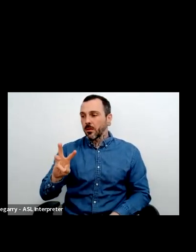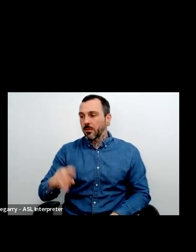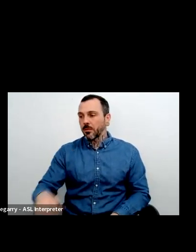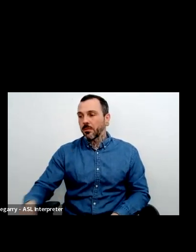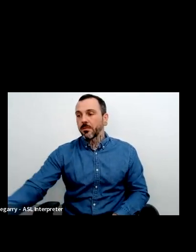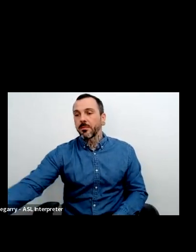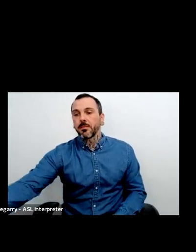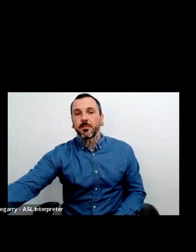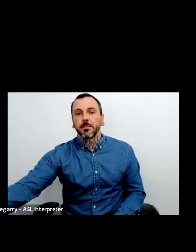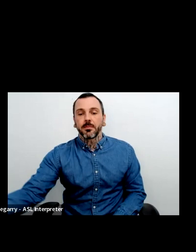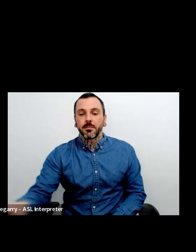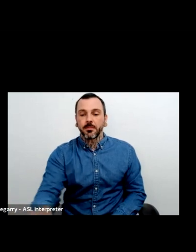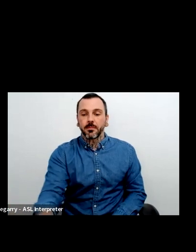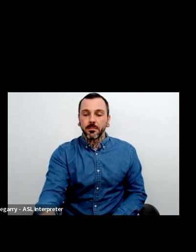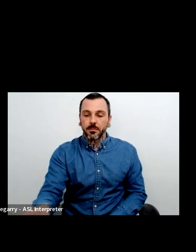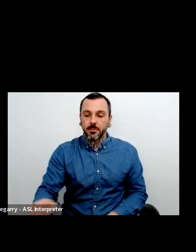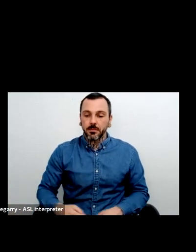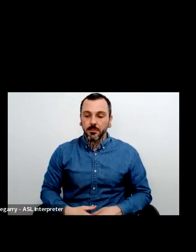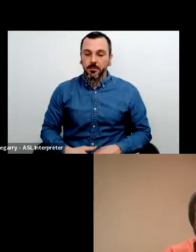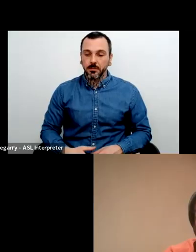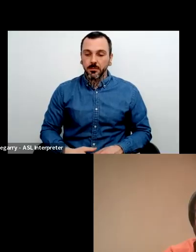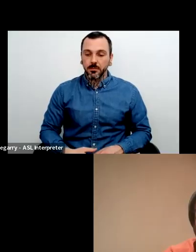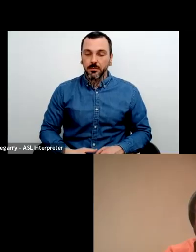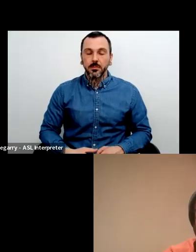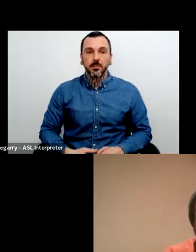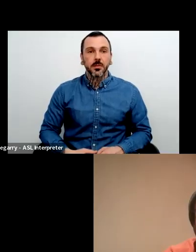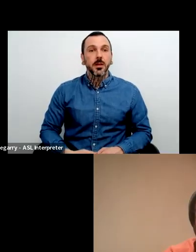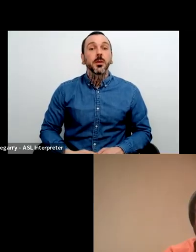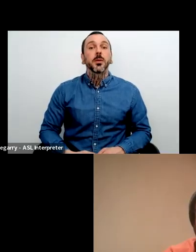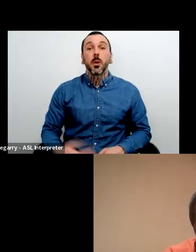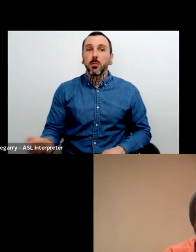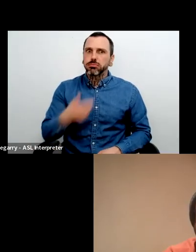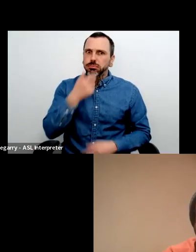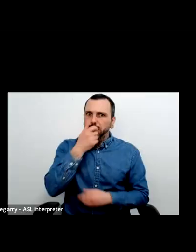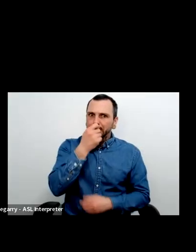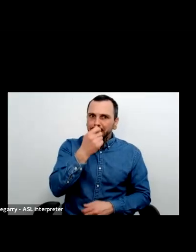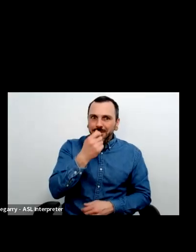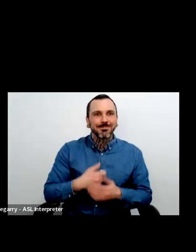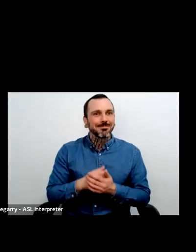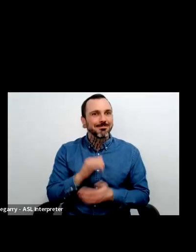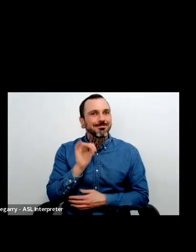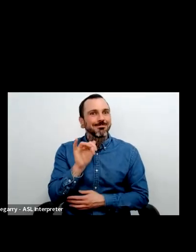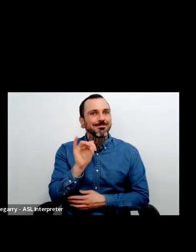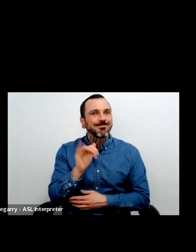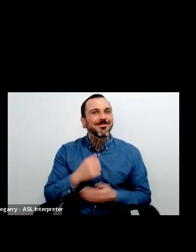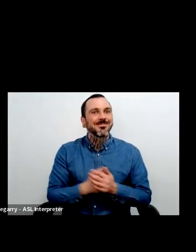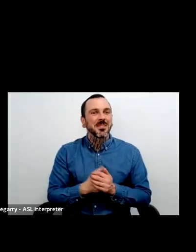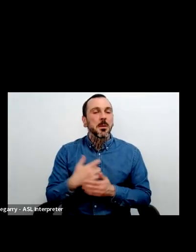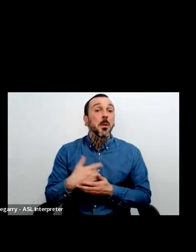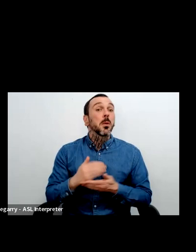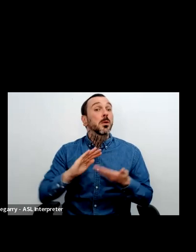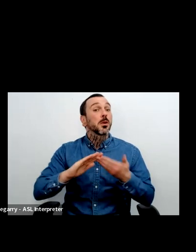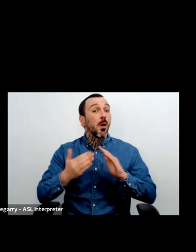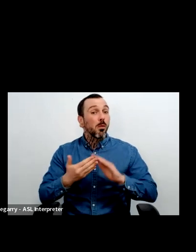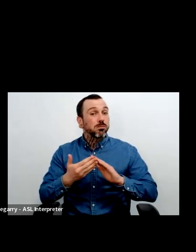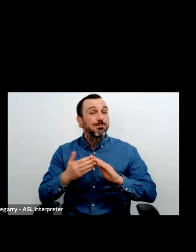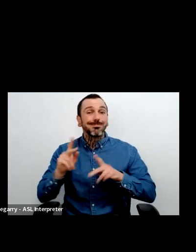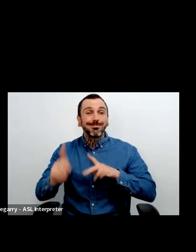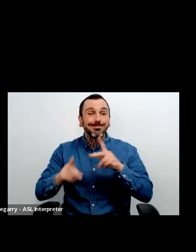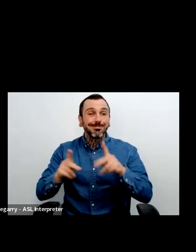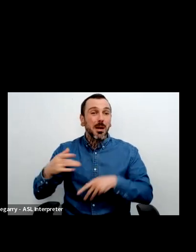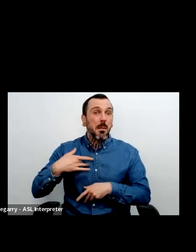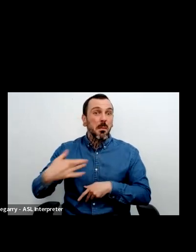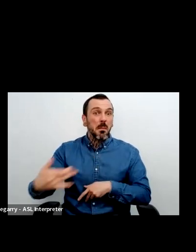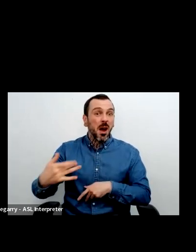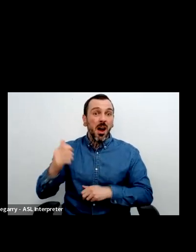where when underserved communities are finally represented in the theater, they come out. And I'm sure